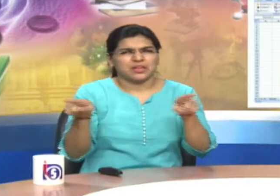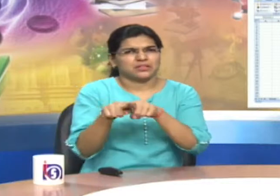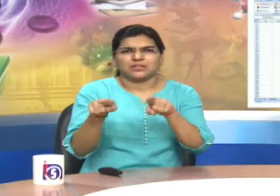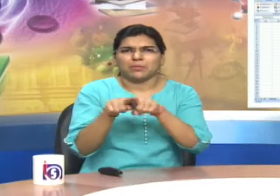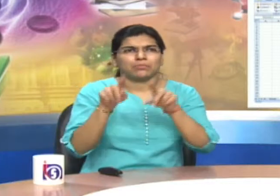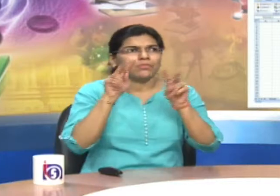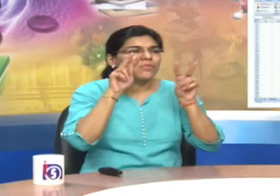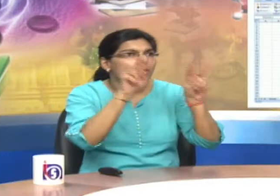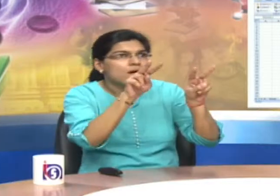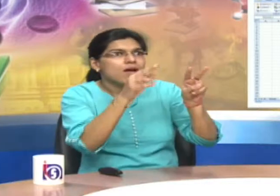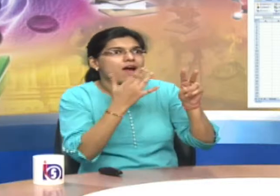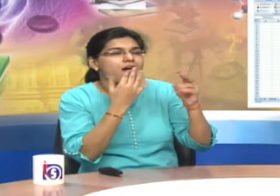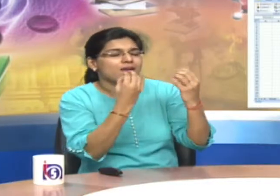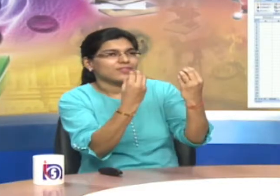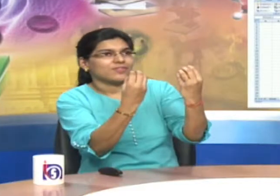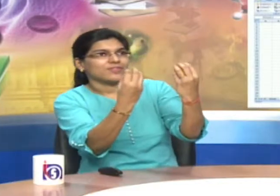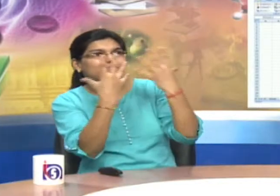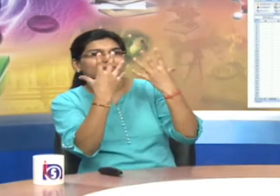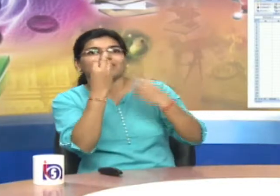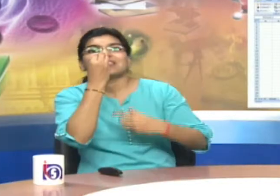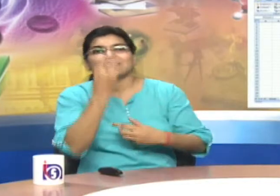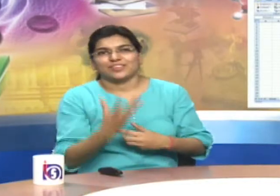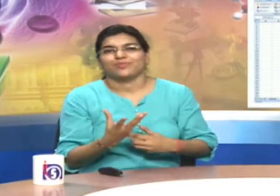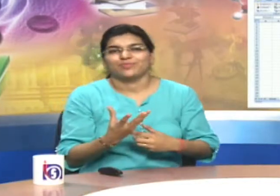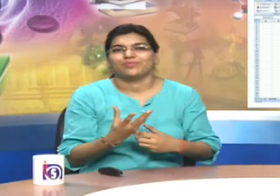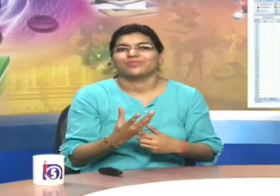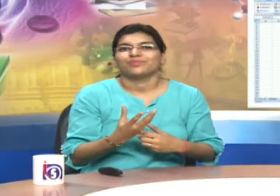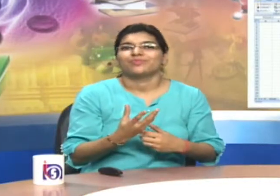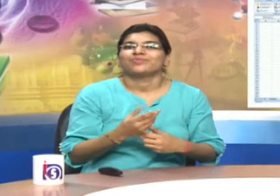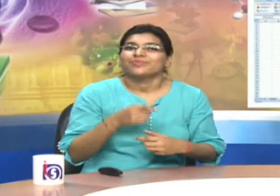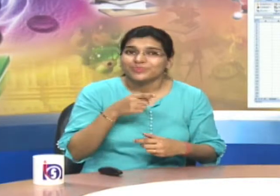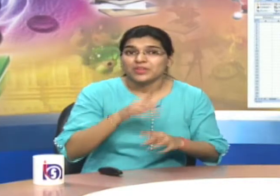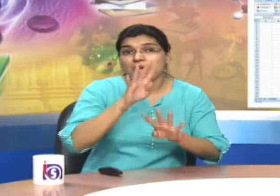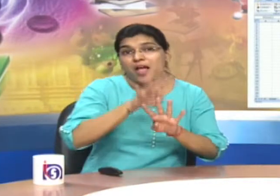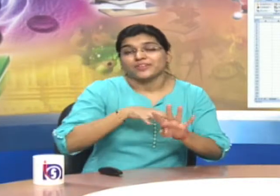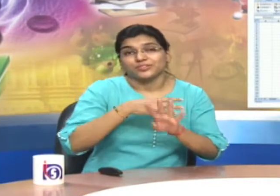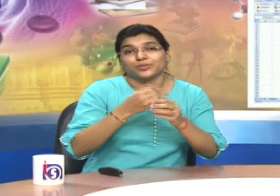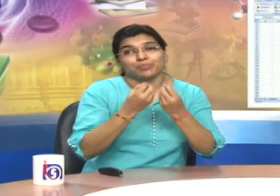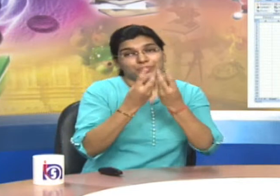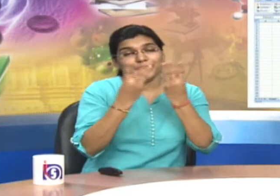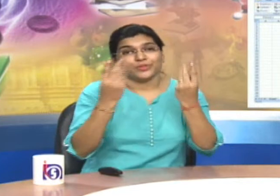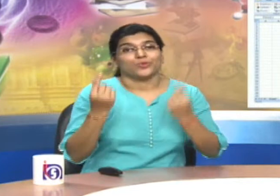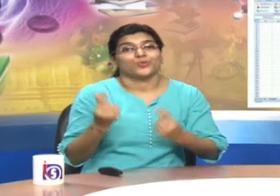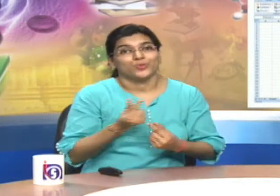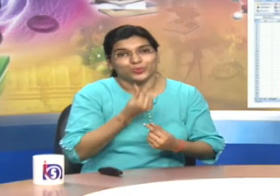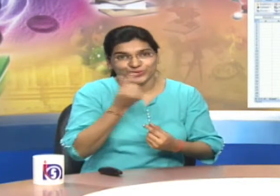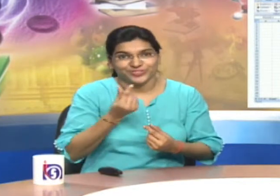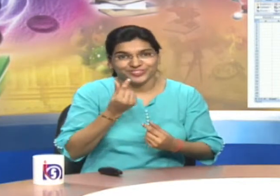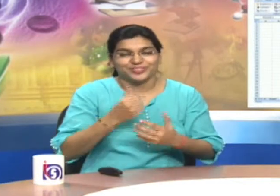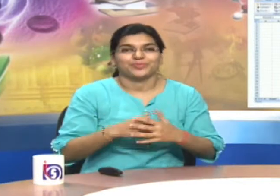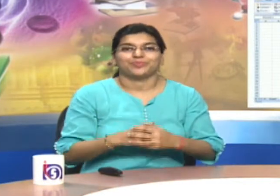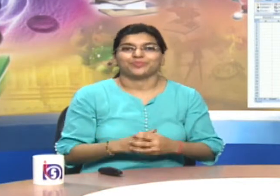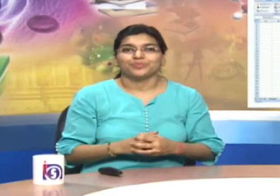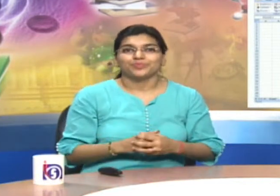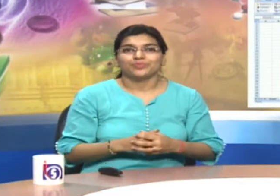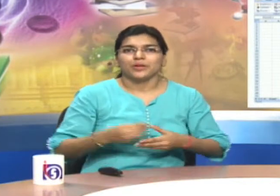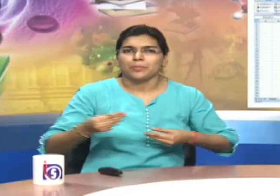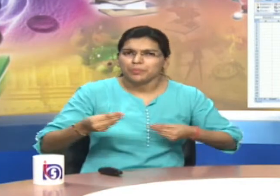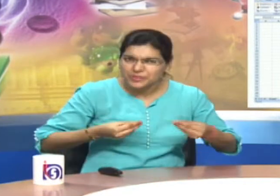to understand. For anyone, for deaf and hearing, when you see with the help of chart, so these charts and auto functions